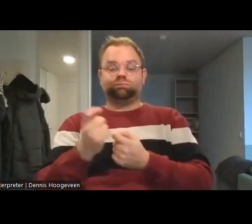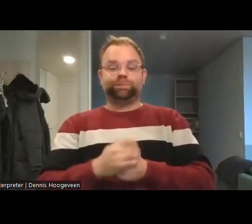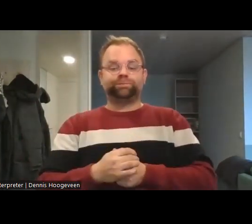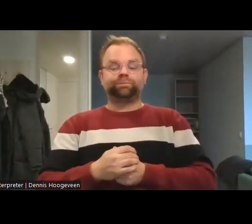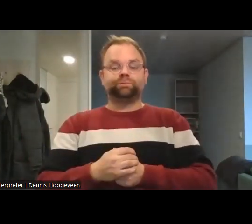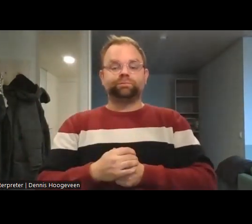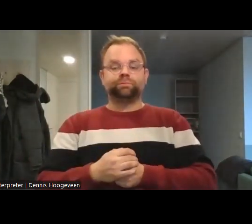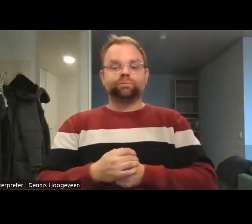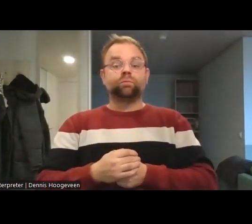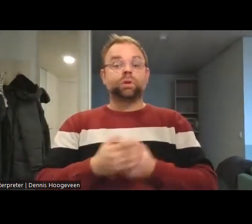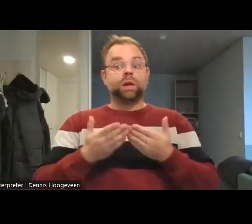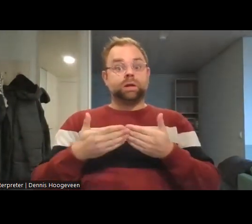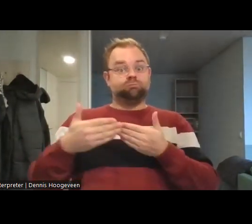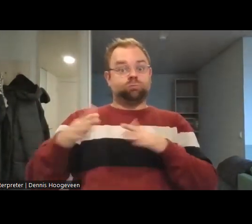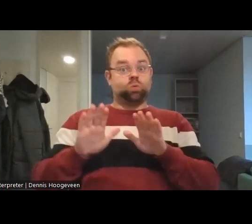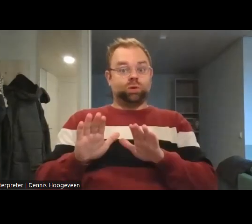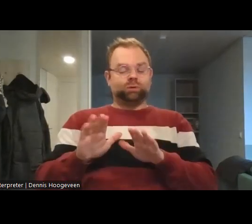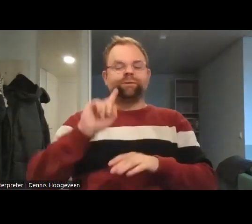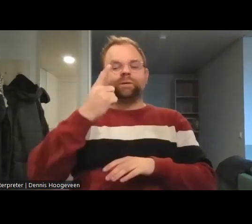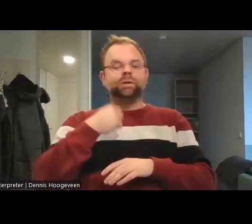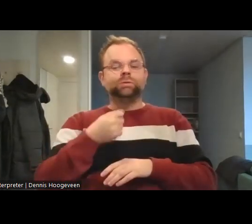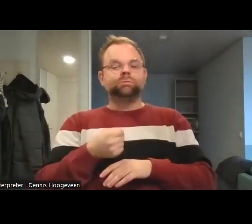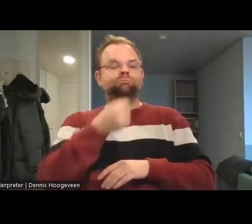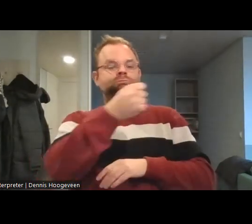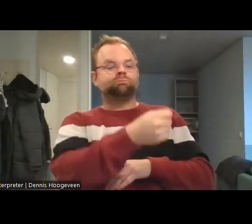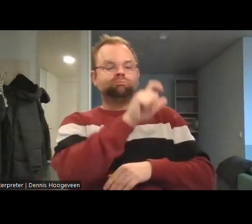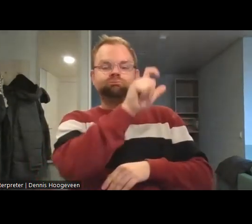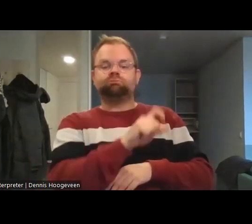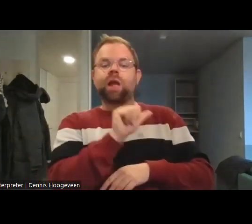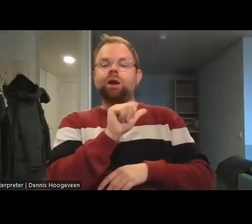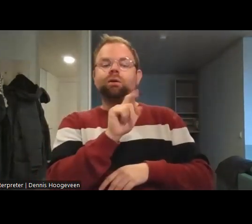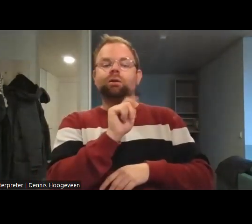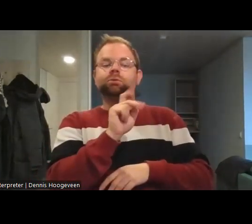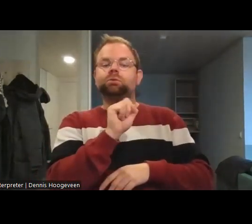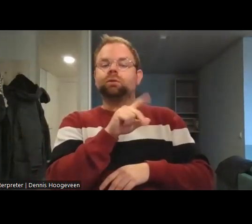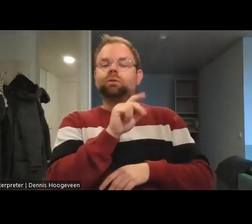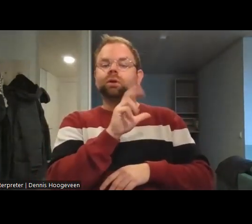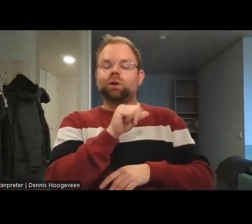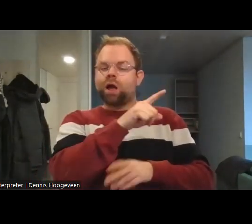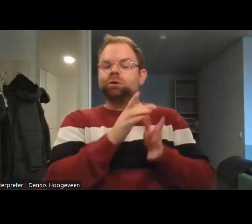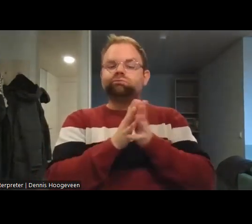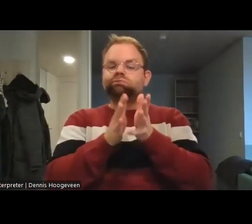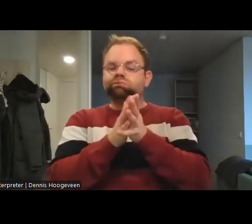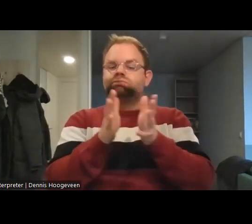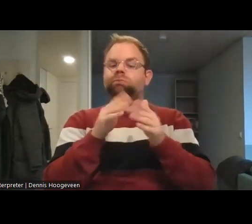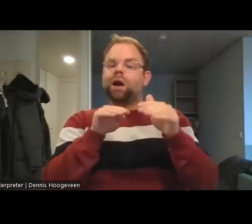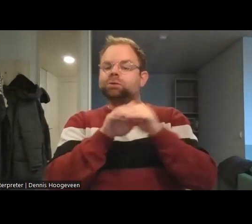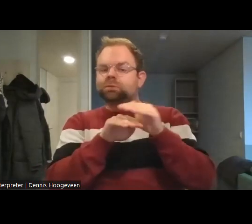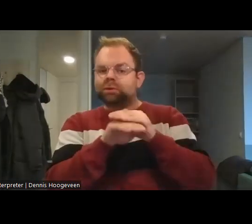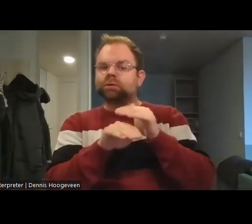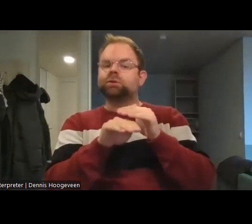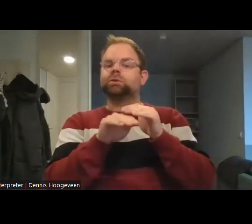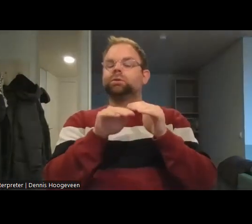accessibility features that we have, including interpretation. Thank you. Over to you, Alexandra. Thank